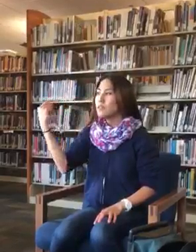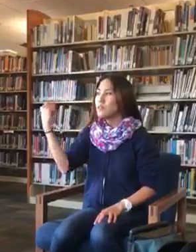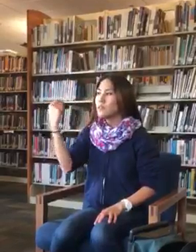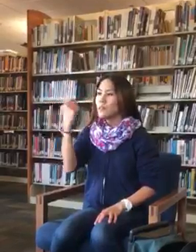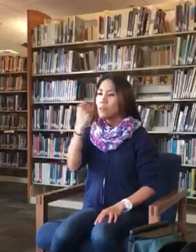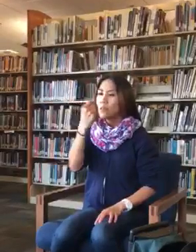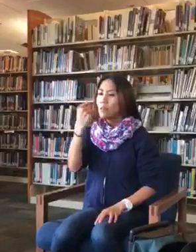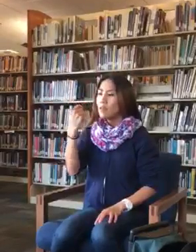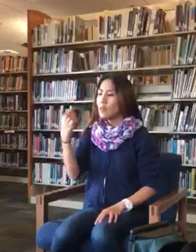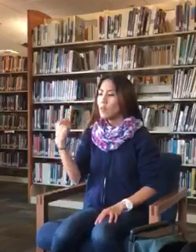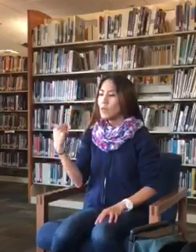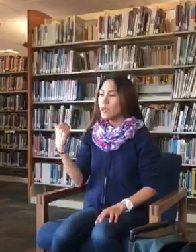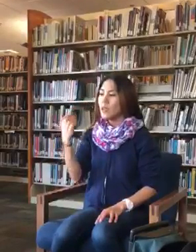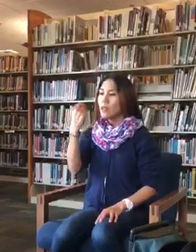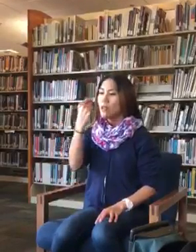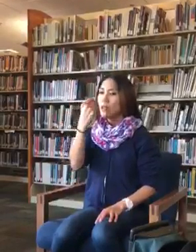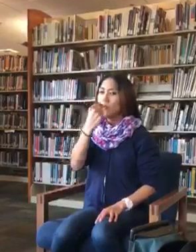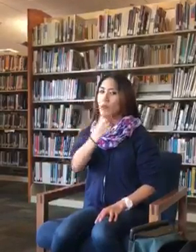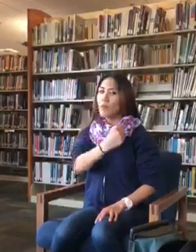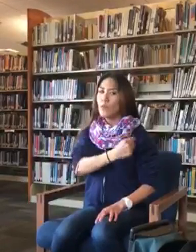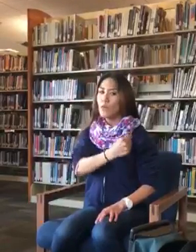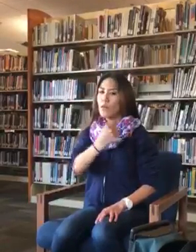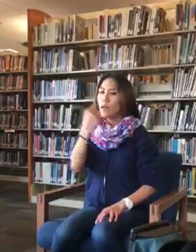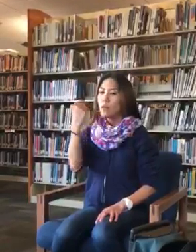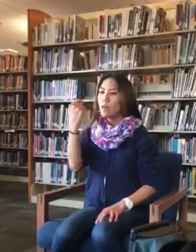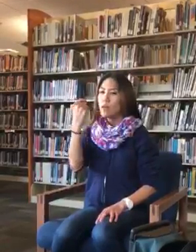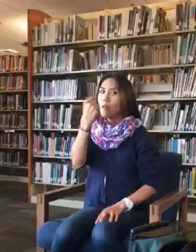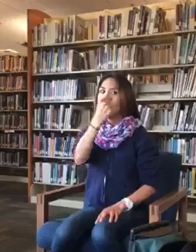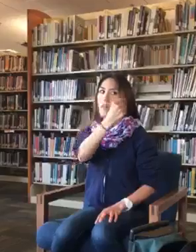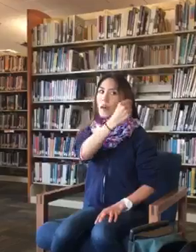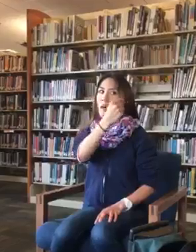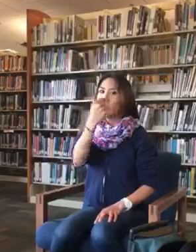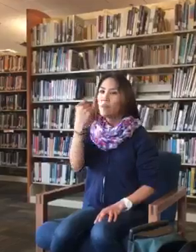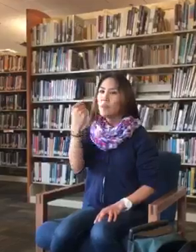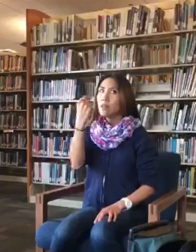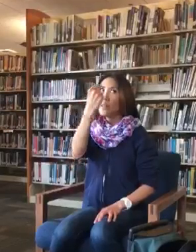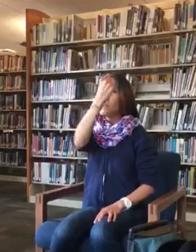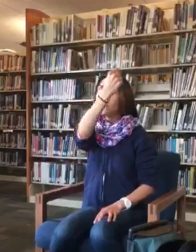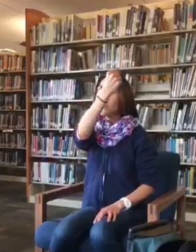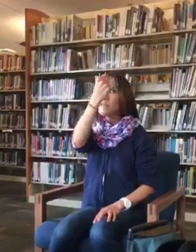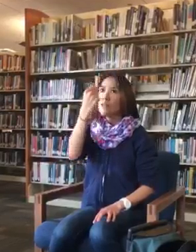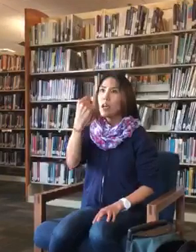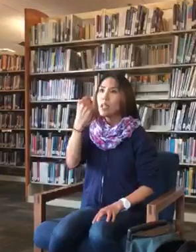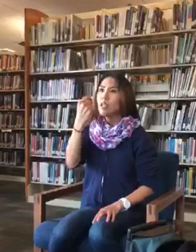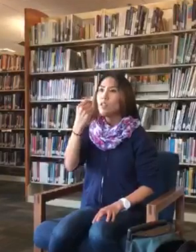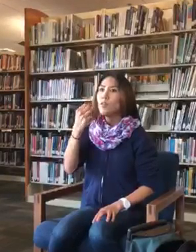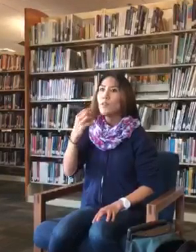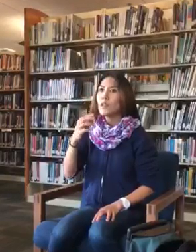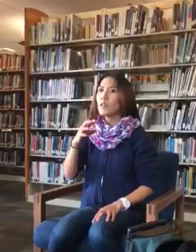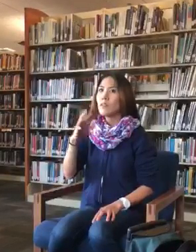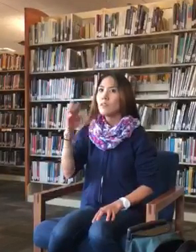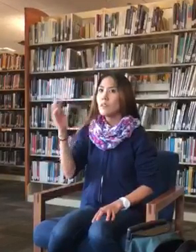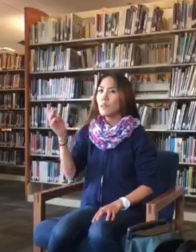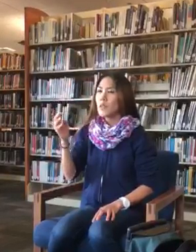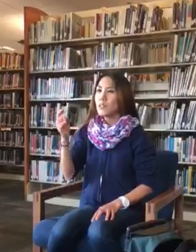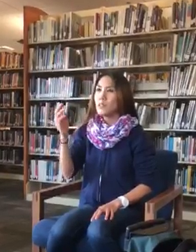2, 3, 4, 5, 6, and there's different ways to do